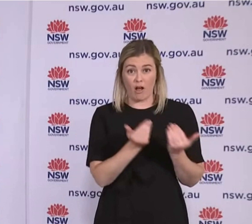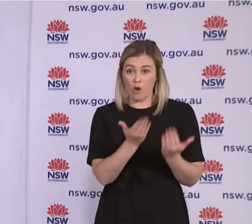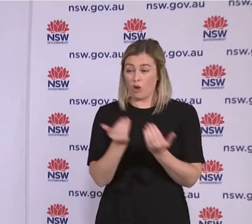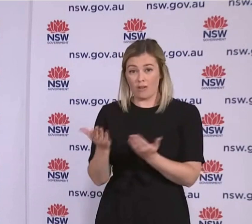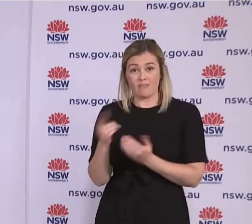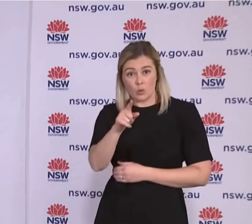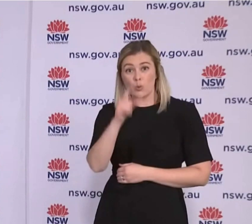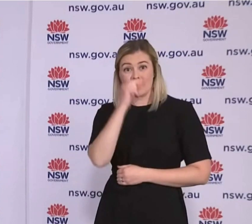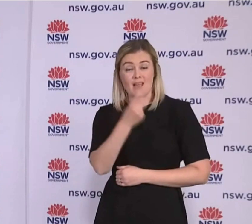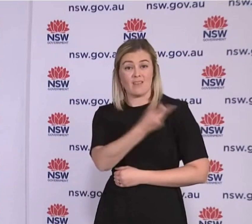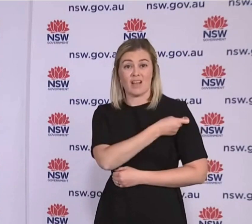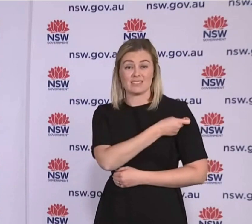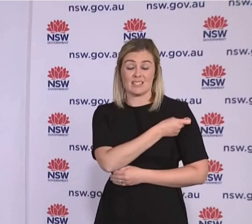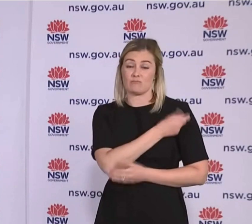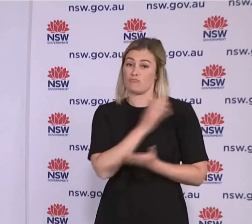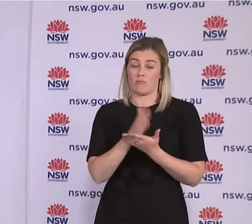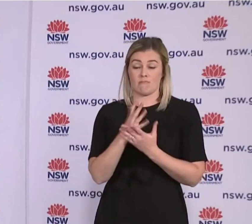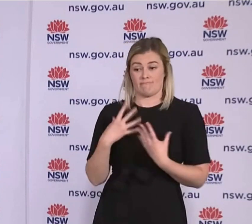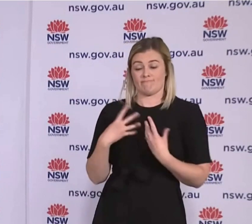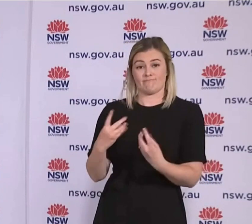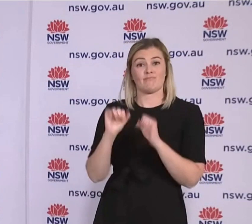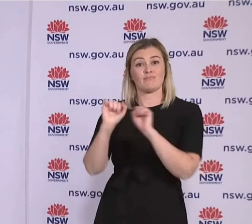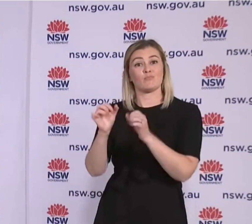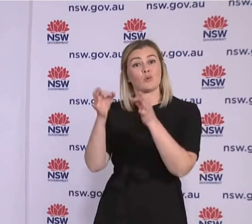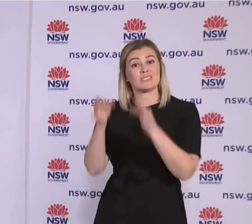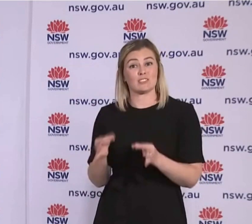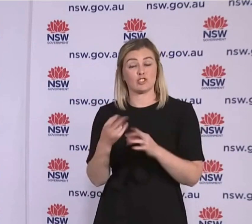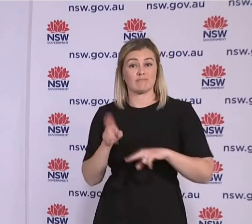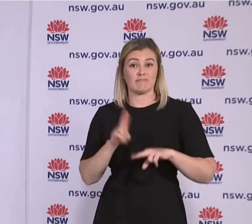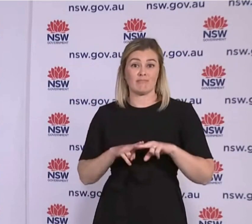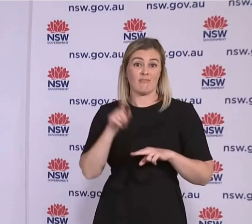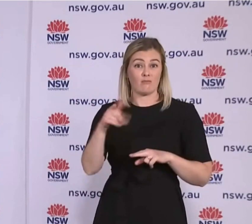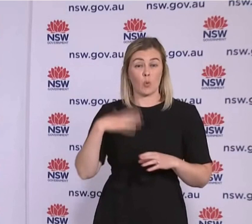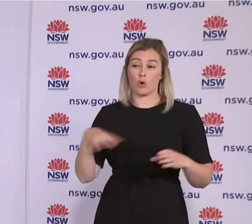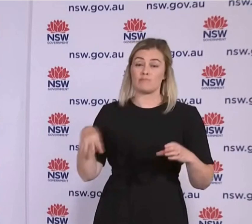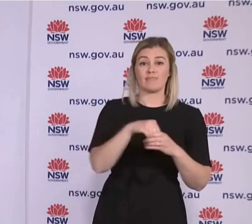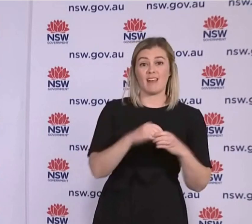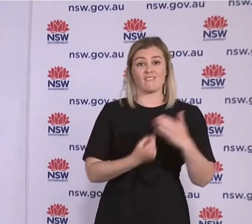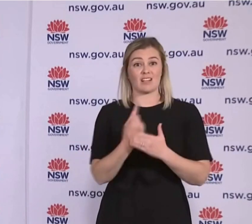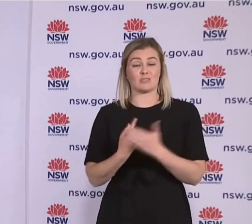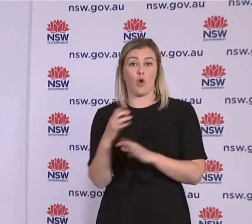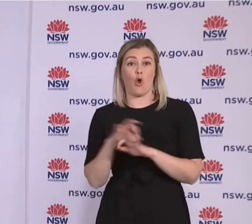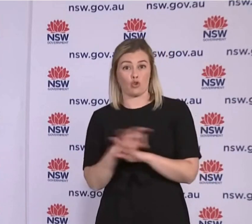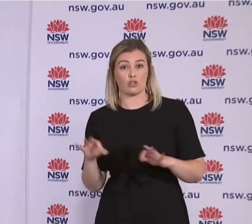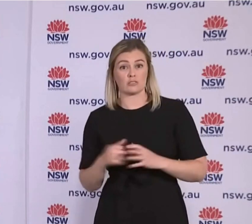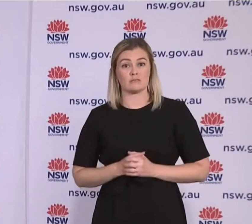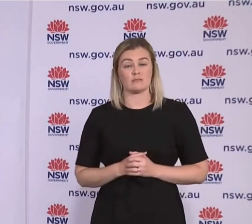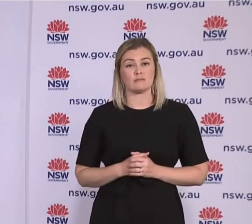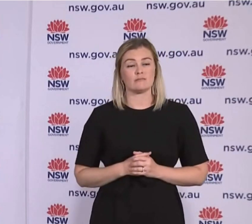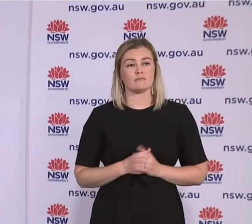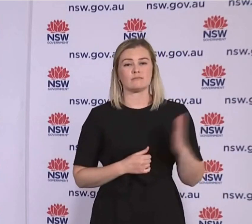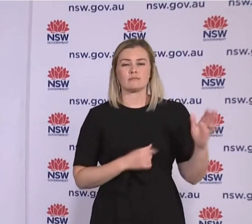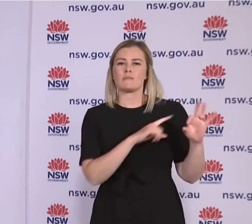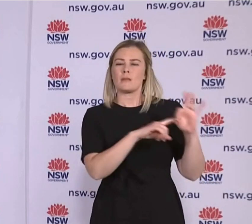vaccine, and it will be up to people's choices by that stage whether or not they choose to be vaccinated. So and in terms of the